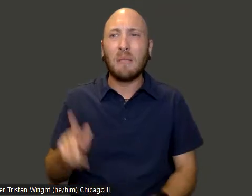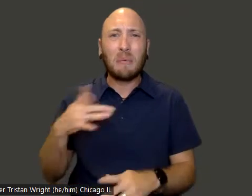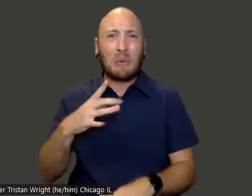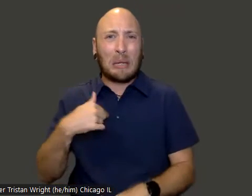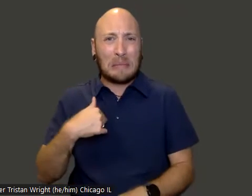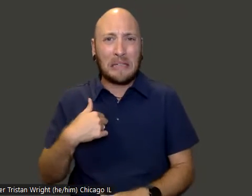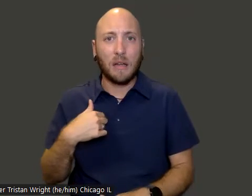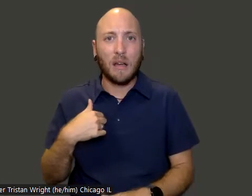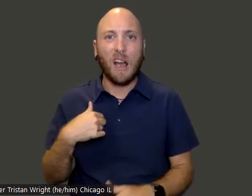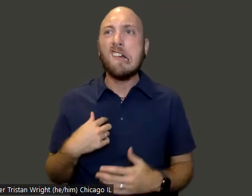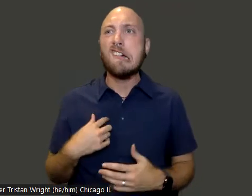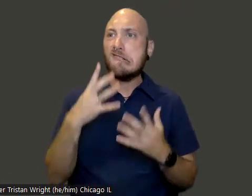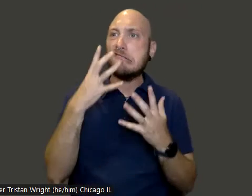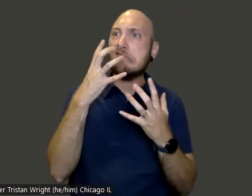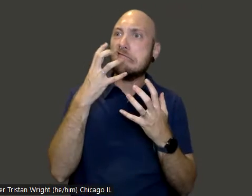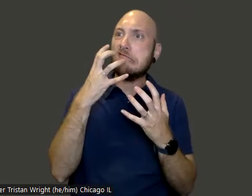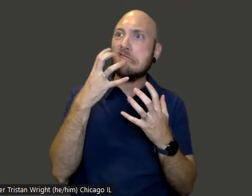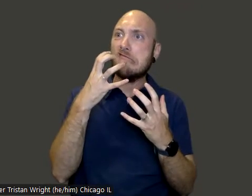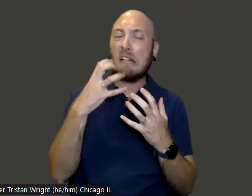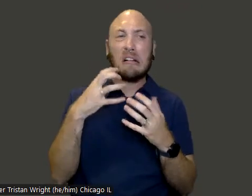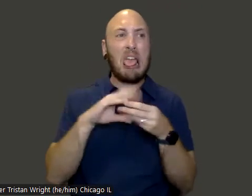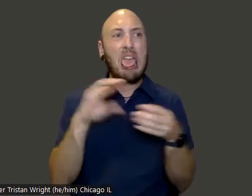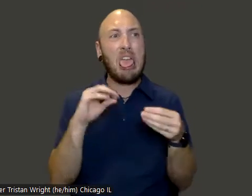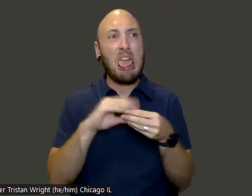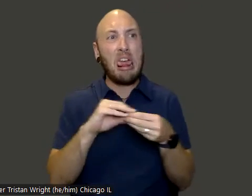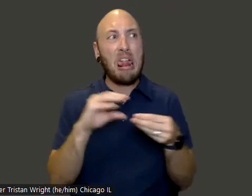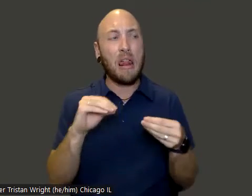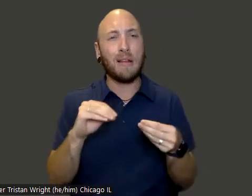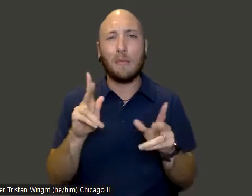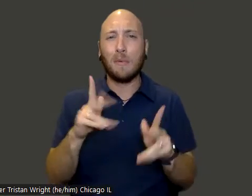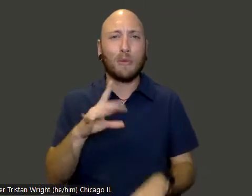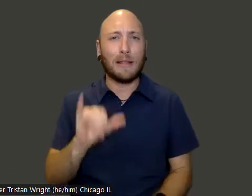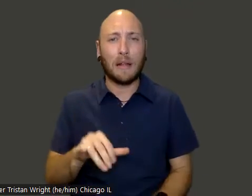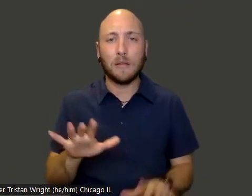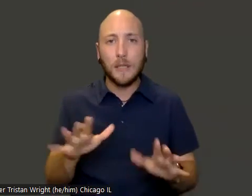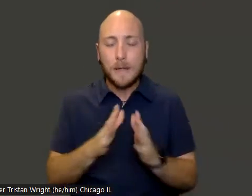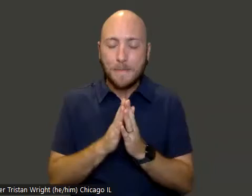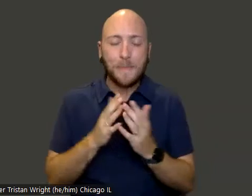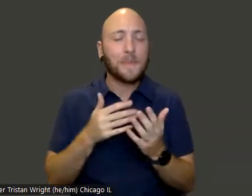solution. And, I don't know where I'm at with time, but,